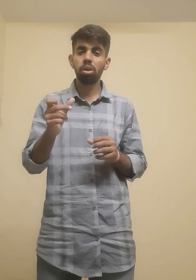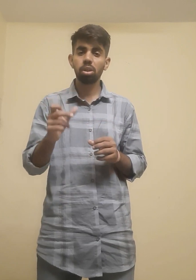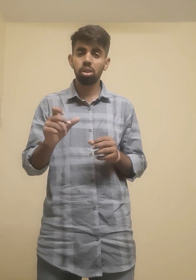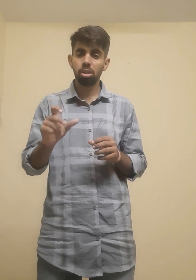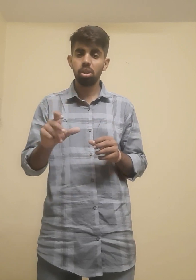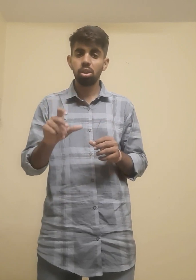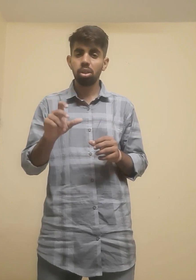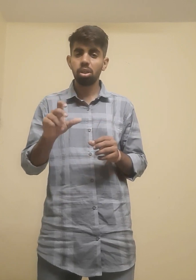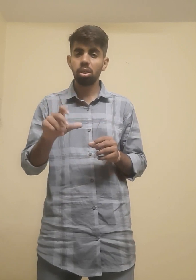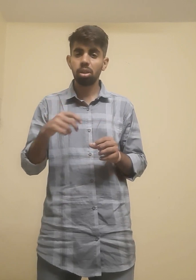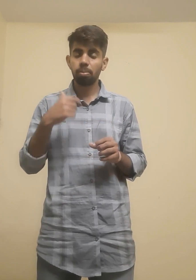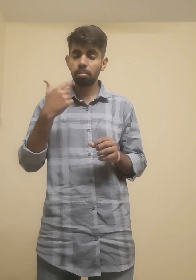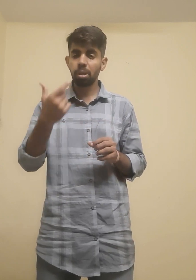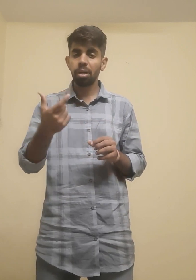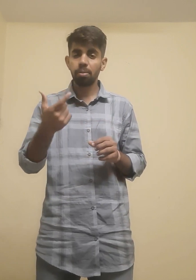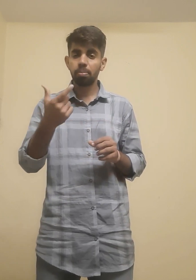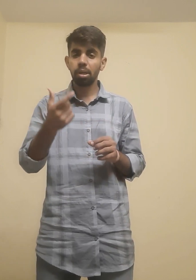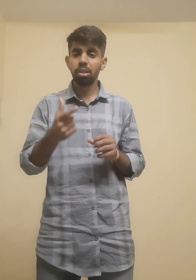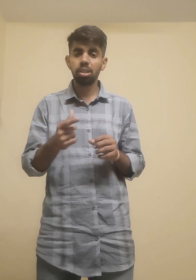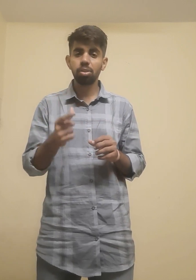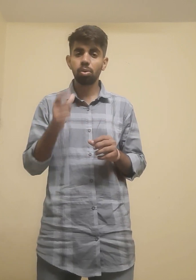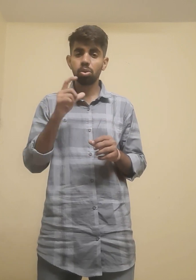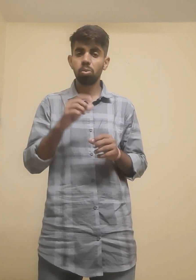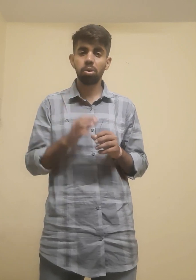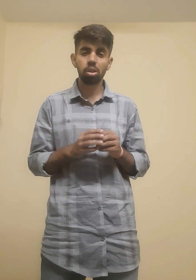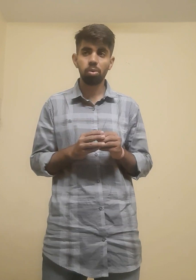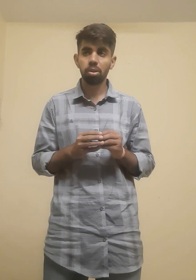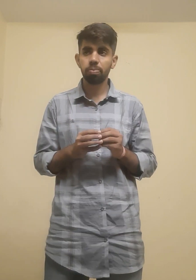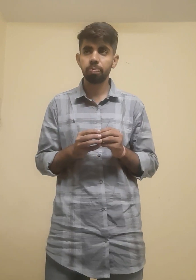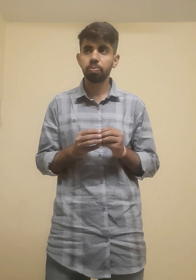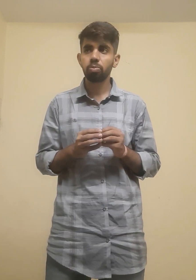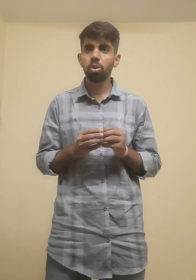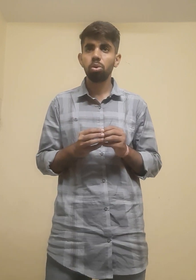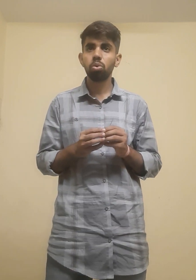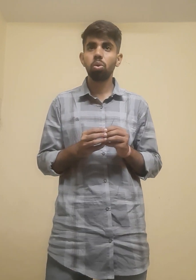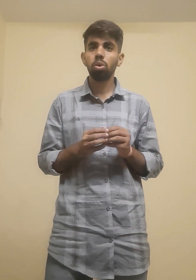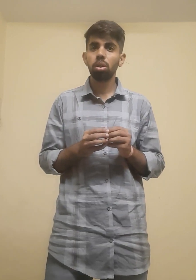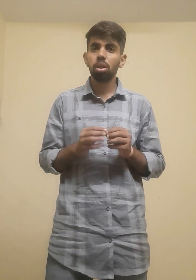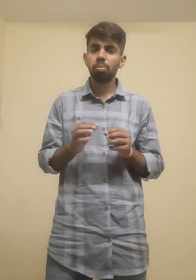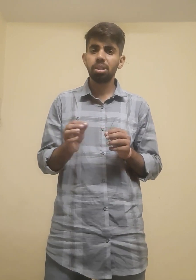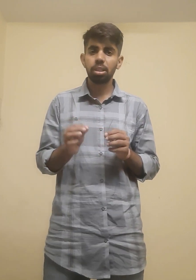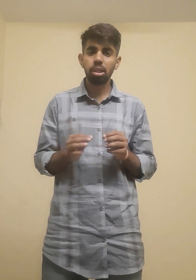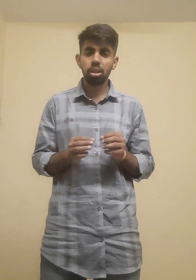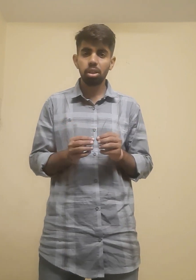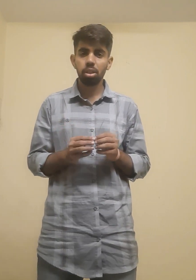work made by this or super keyword. So basically